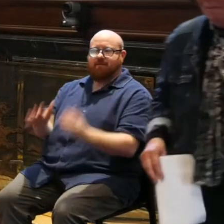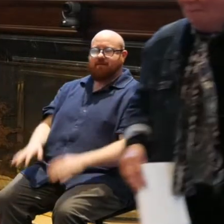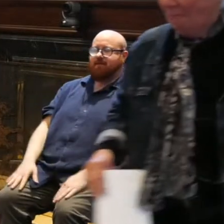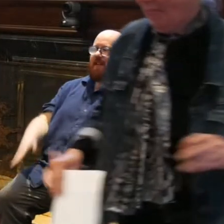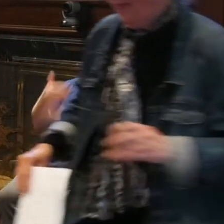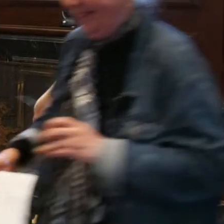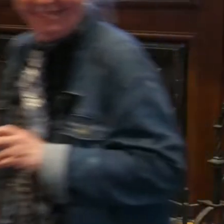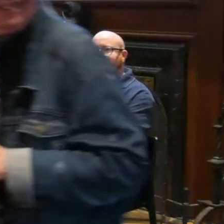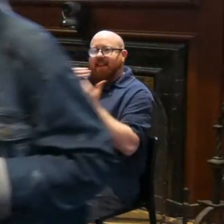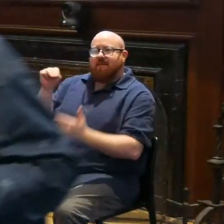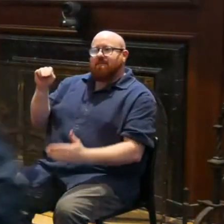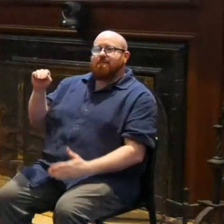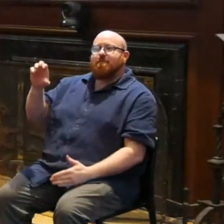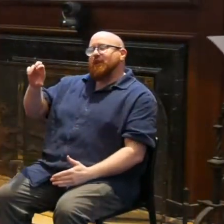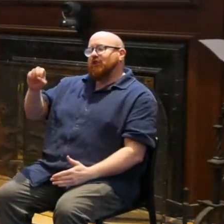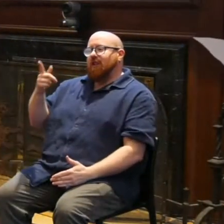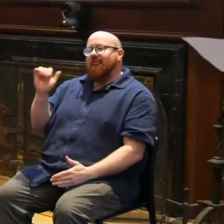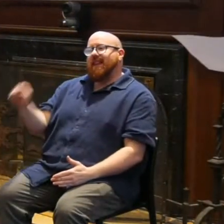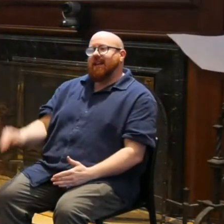Thank you, Micheline.